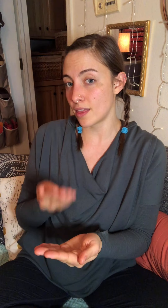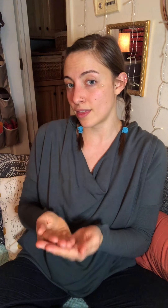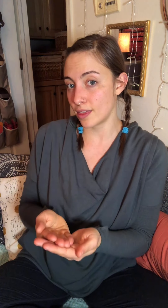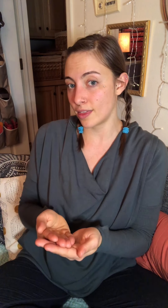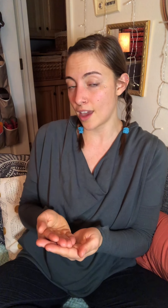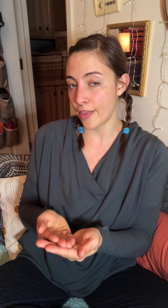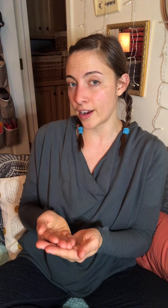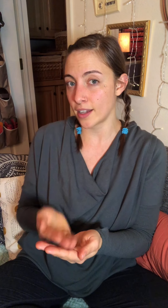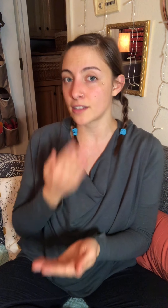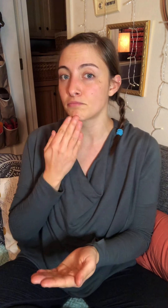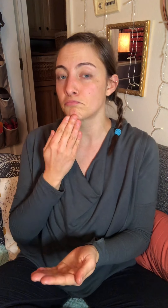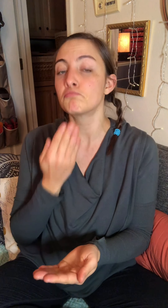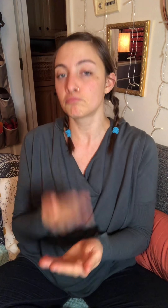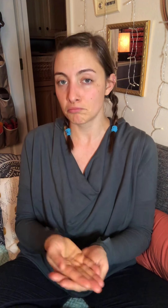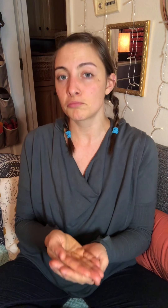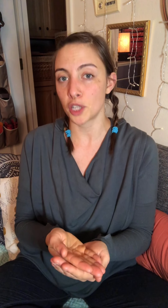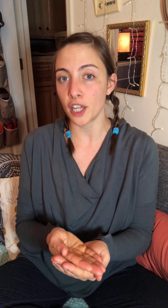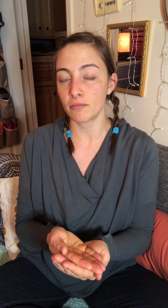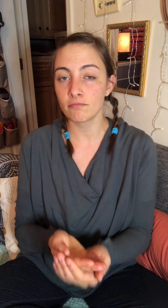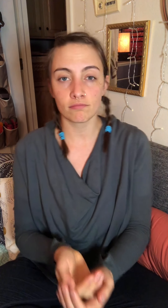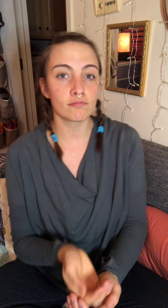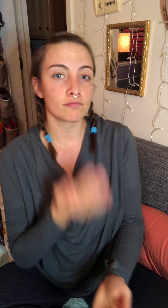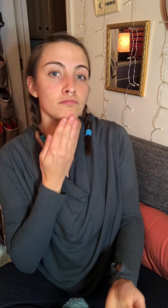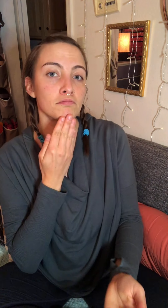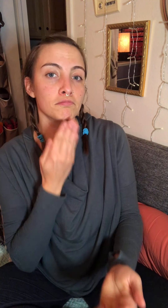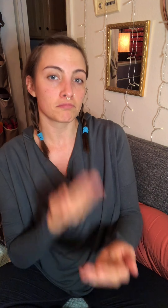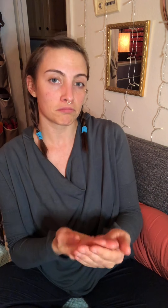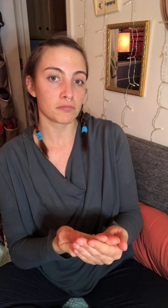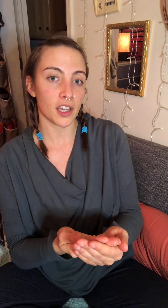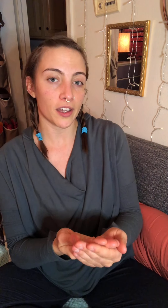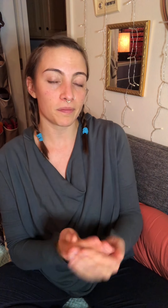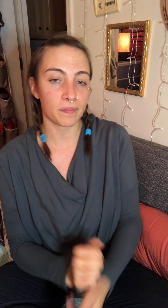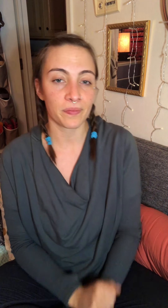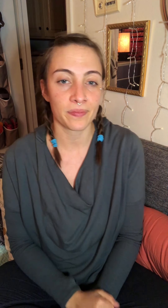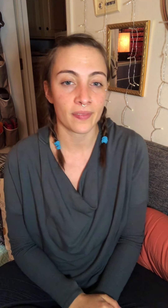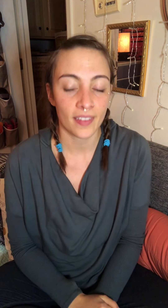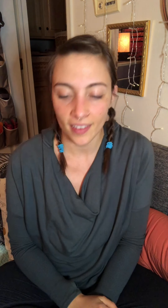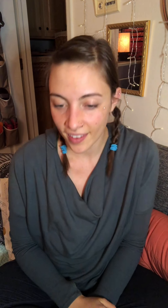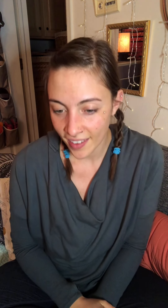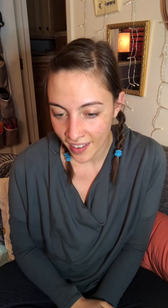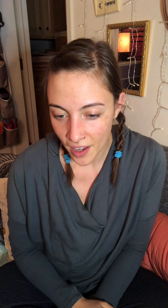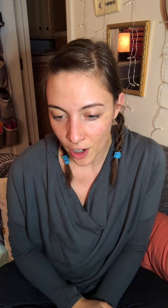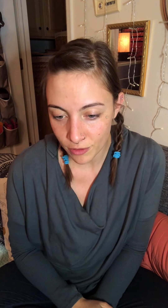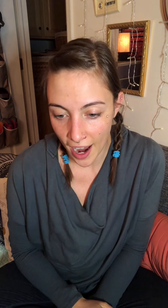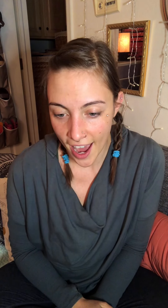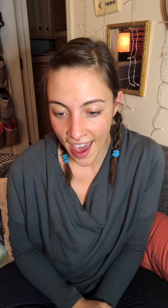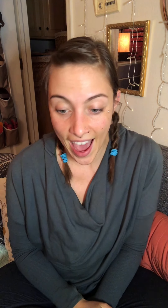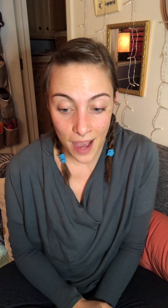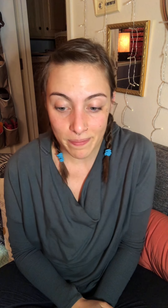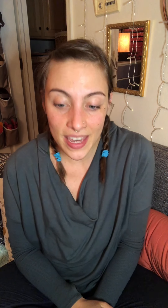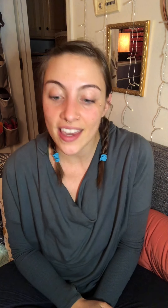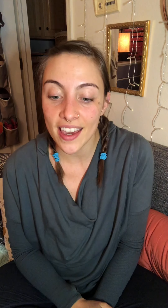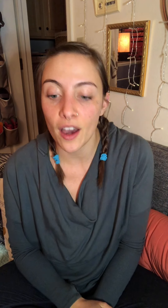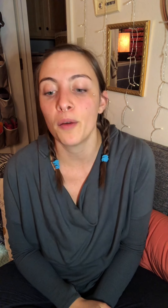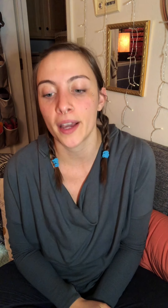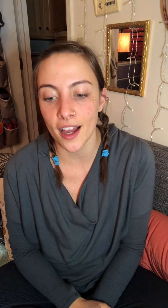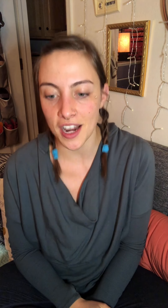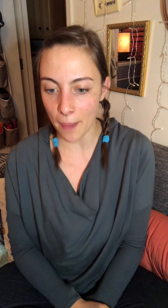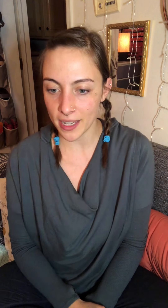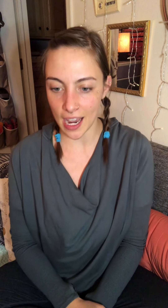the other hand. Good. Good. All right, happy. Oh my gosh, happy times